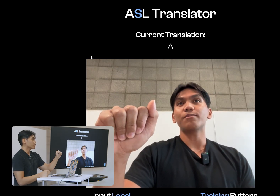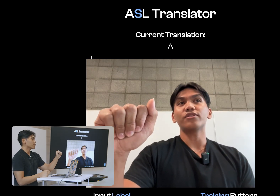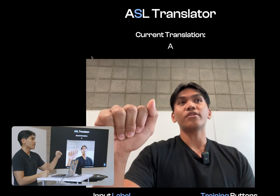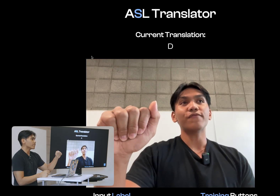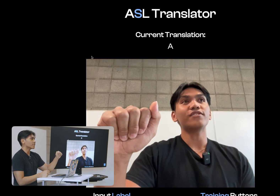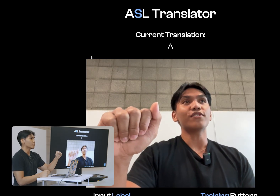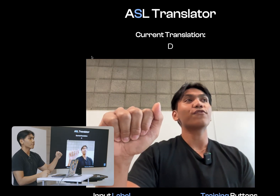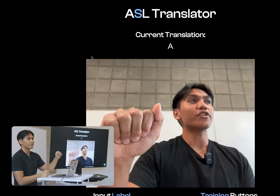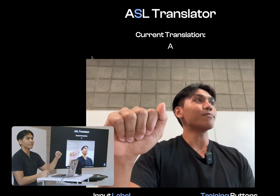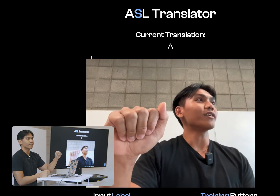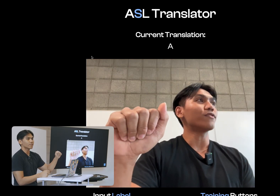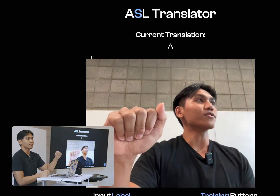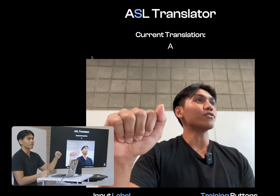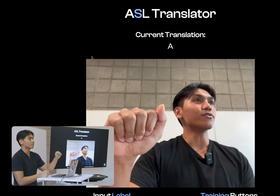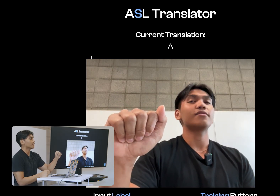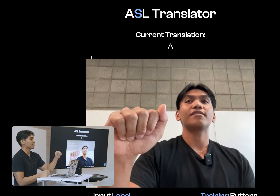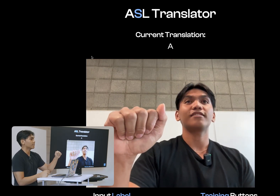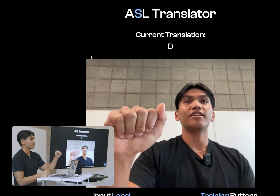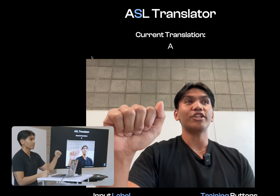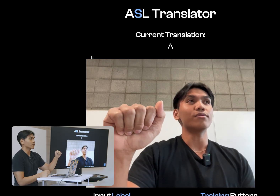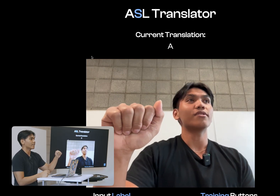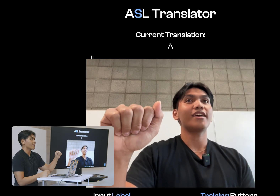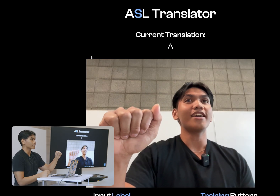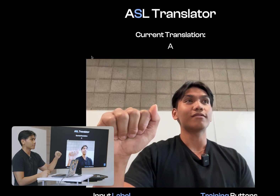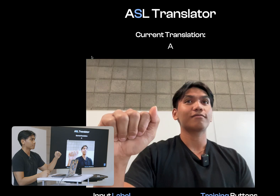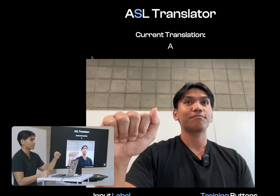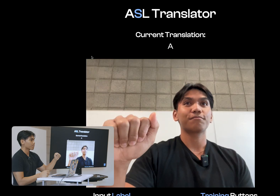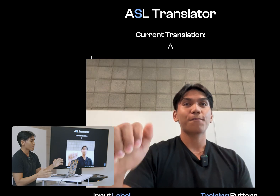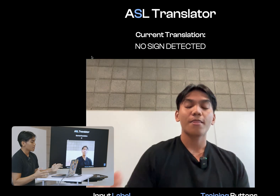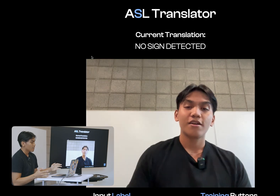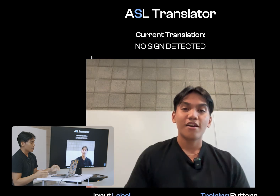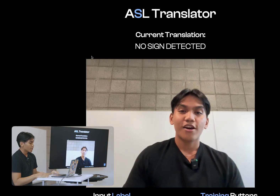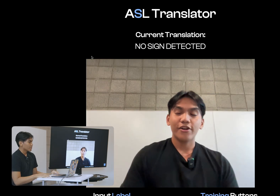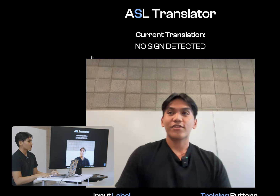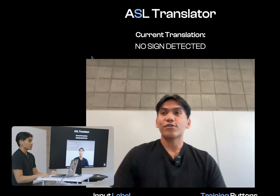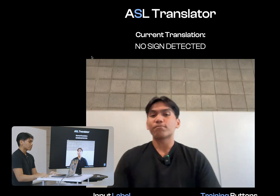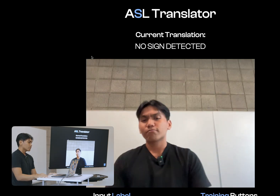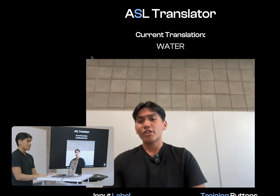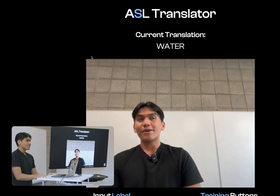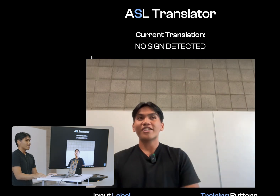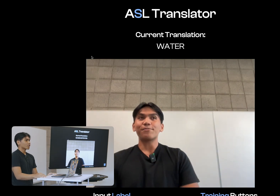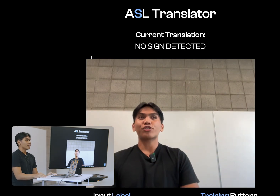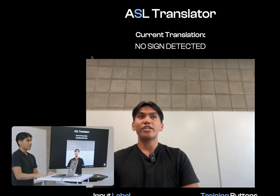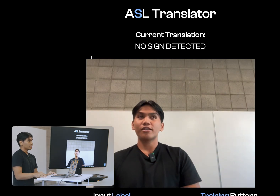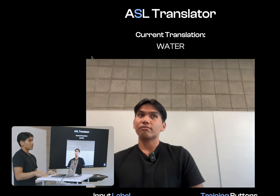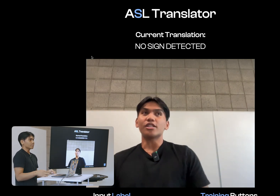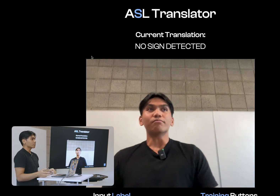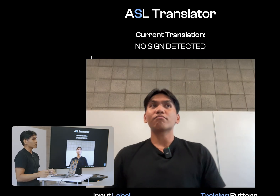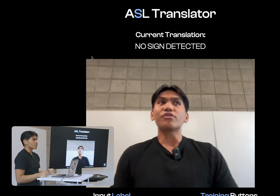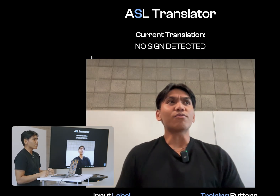is similar to every single frame that falls under the label A. All right, so in my time training